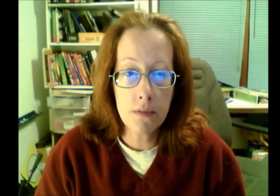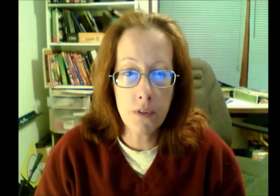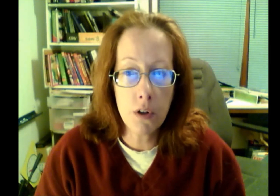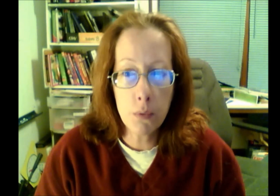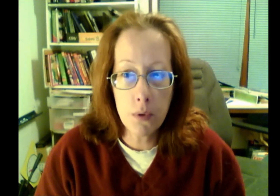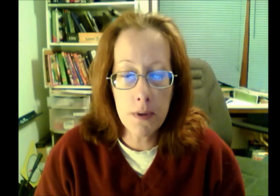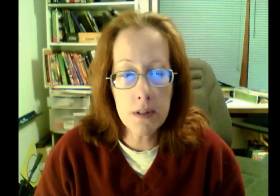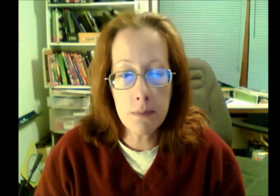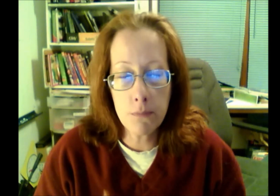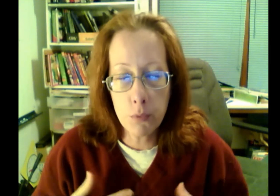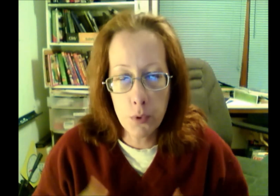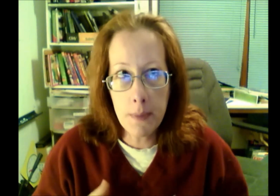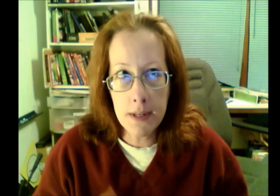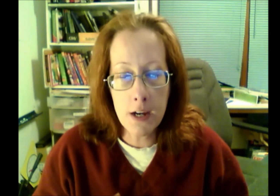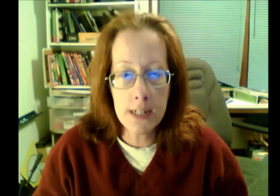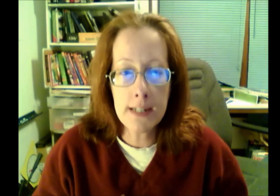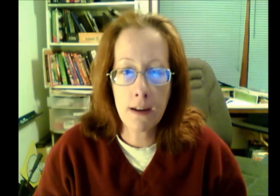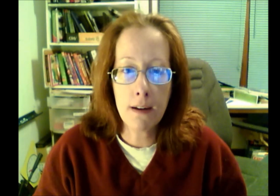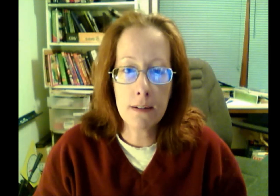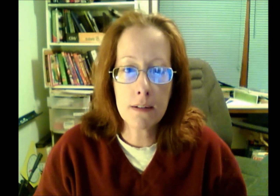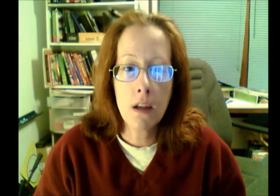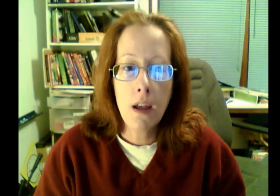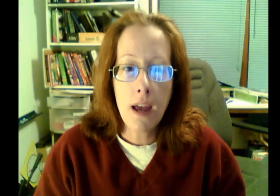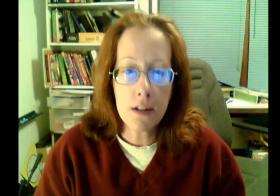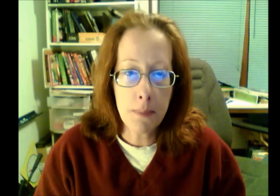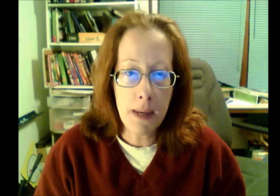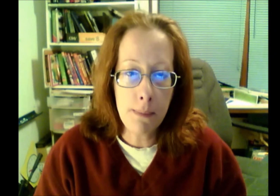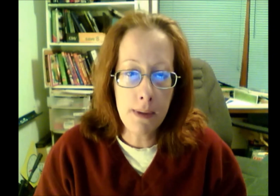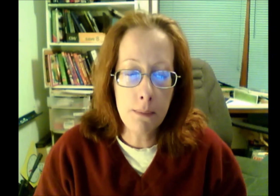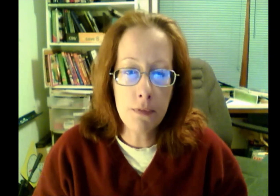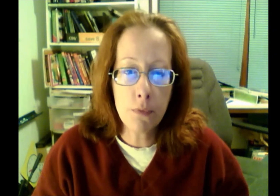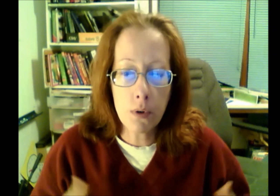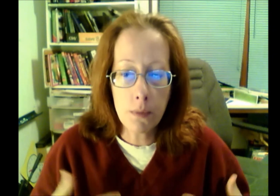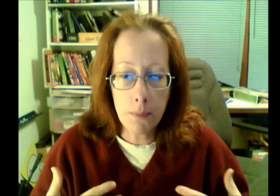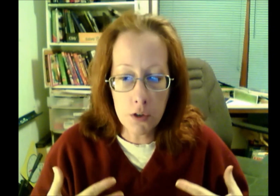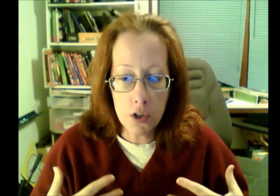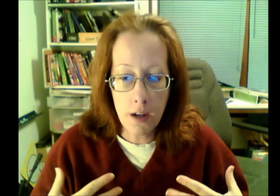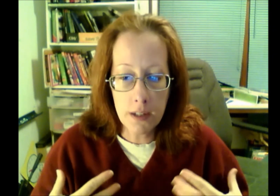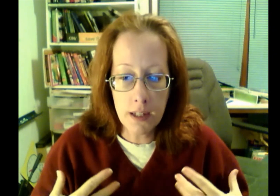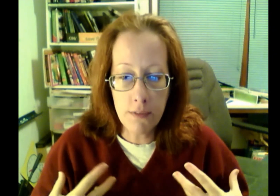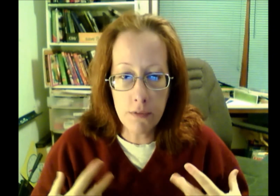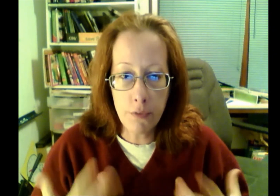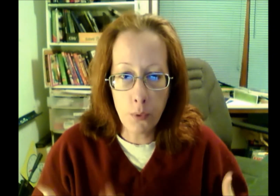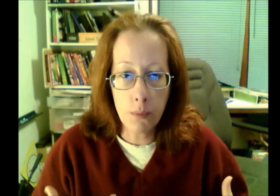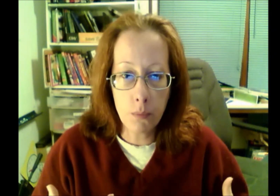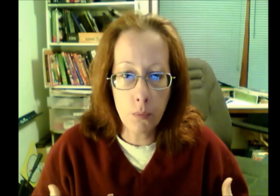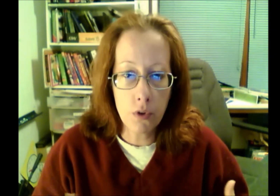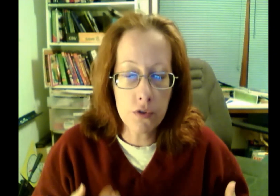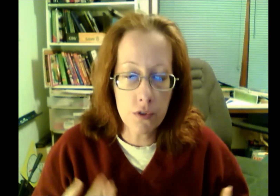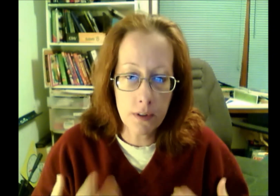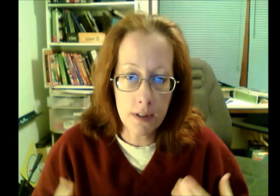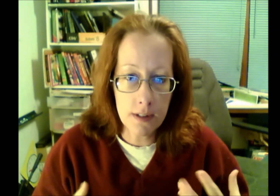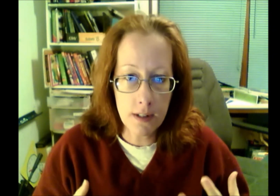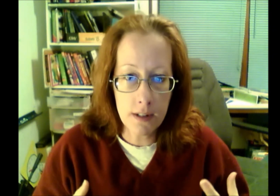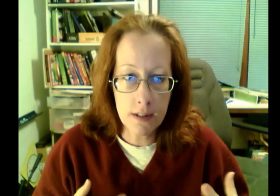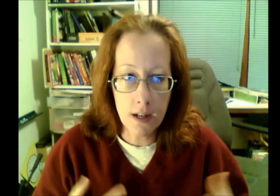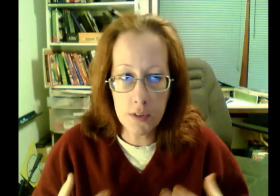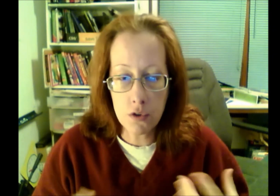very rudimentary signs as a baby before a child can even form words, or because it's kind of a struggle